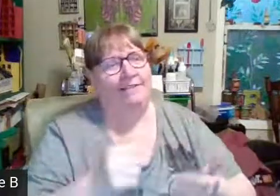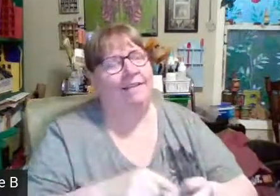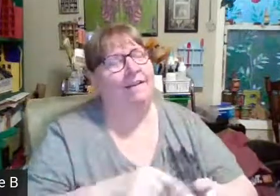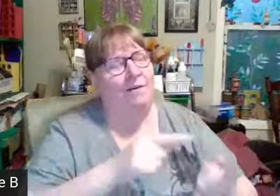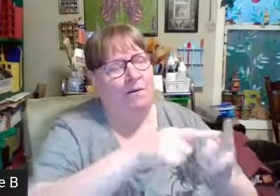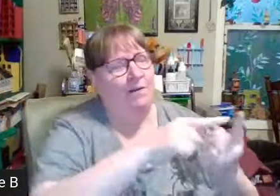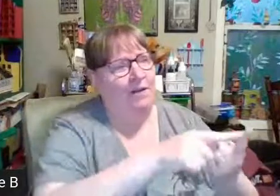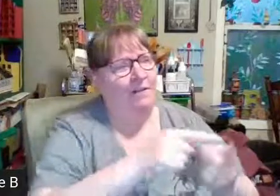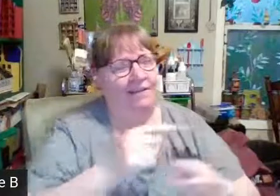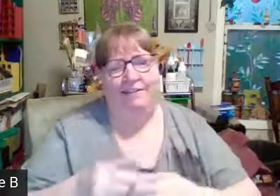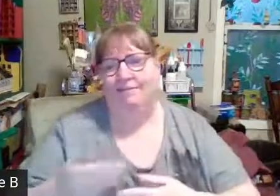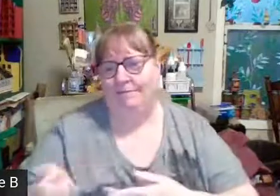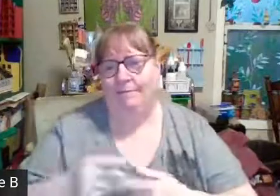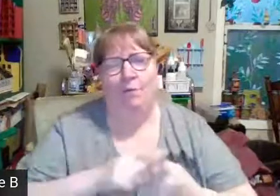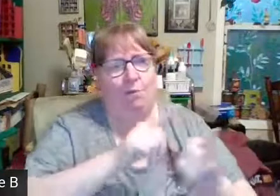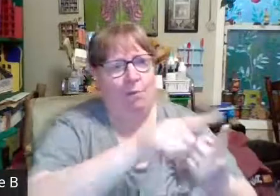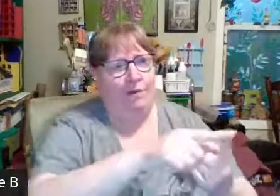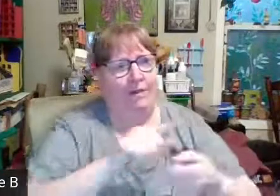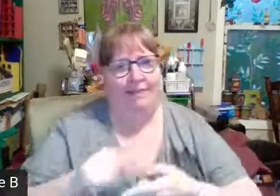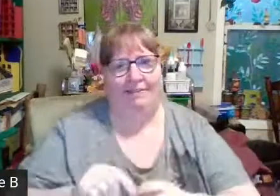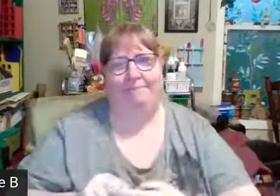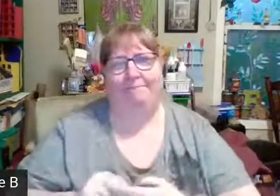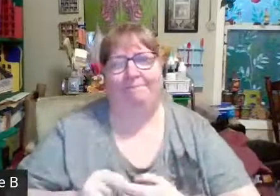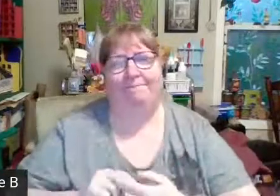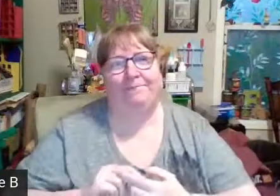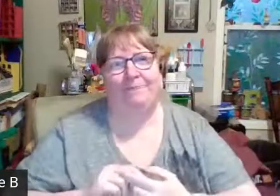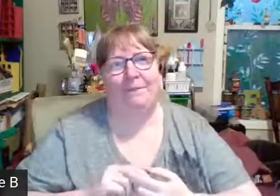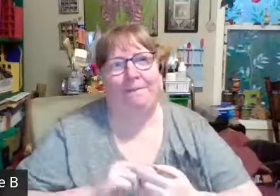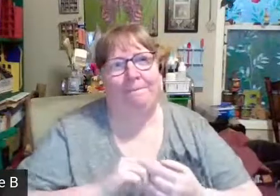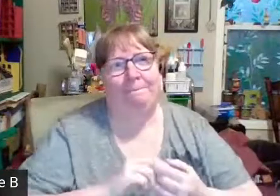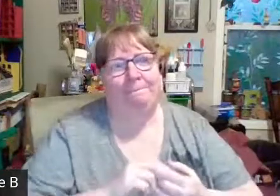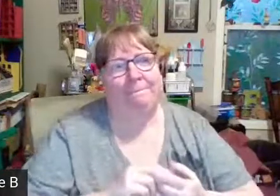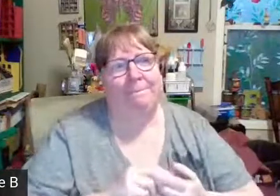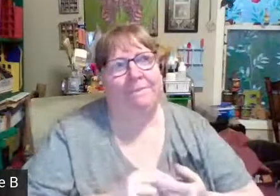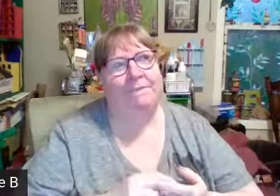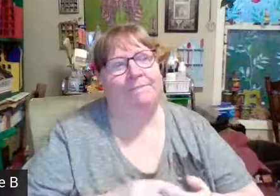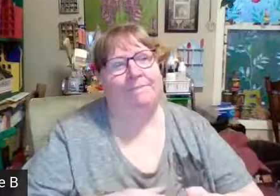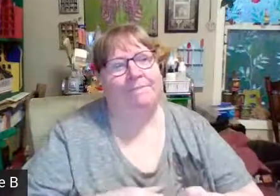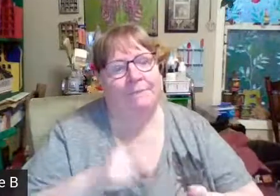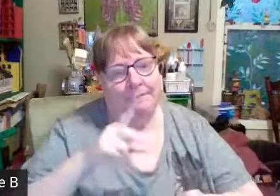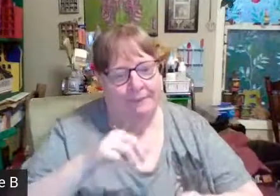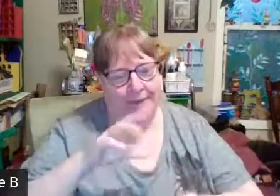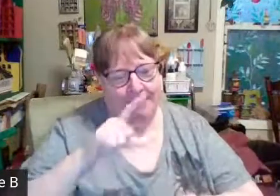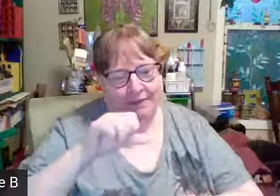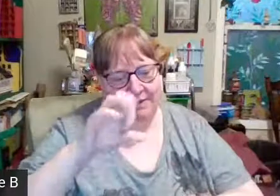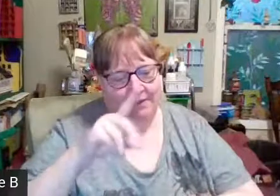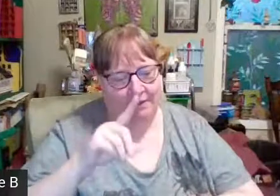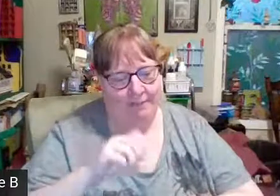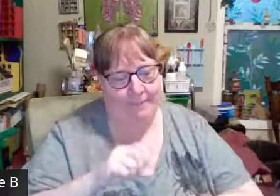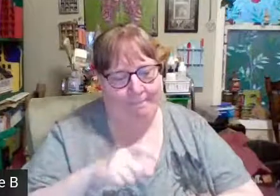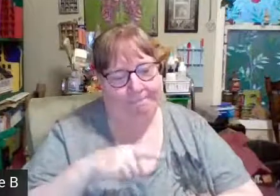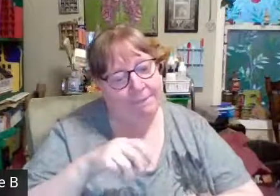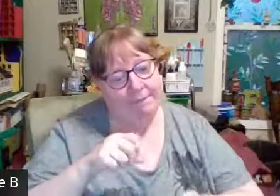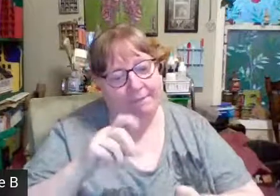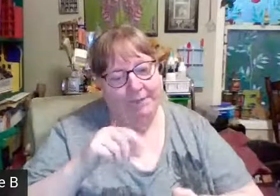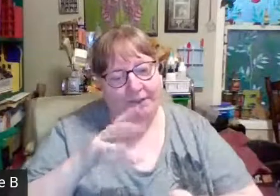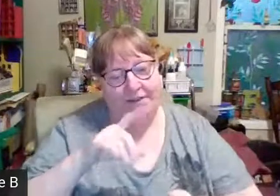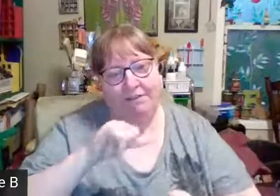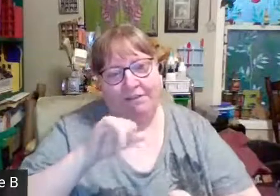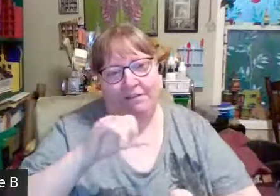When folks send kits as pre-prepared kits, I will pack those kits into the bags first. Then I